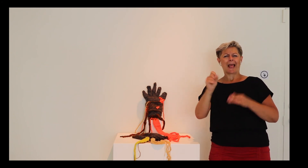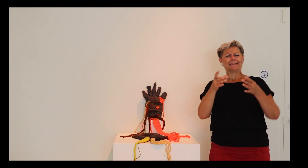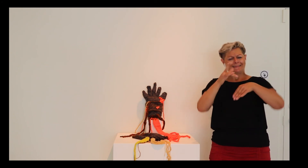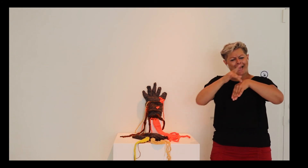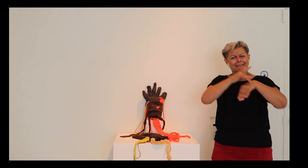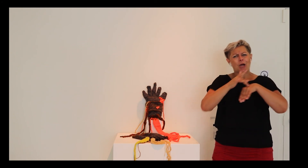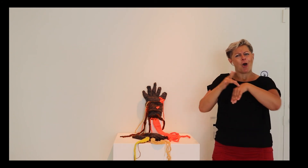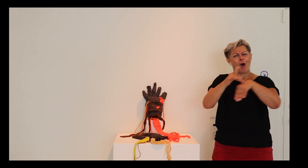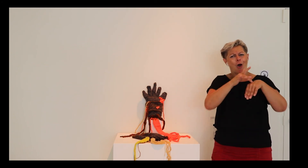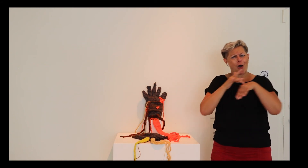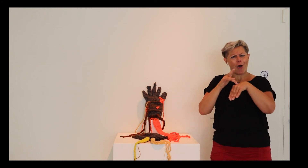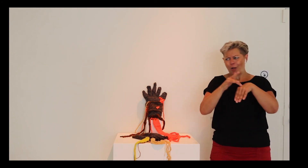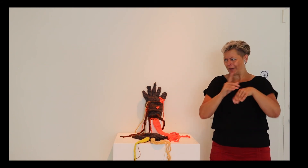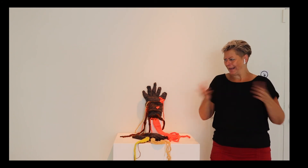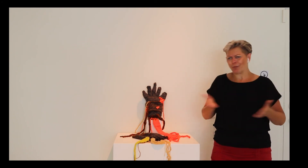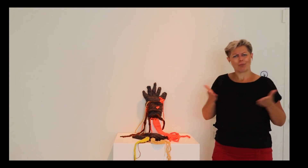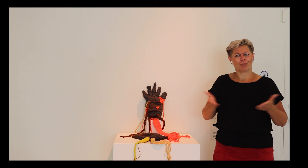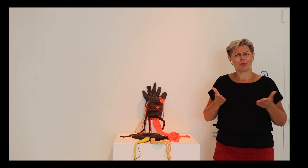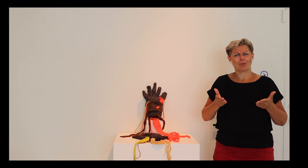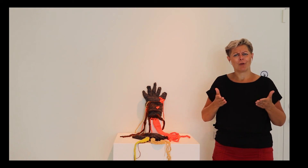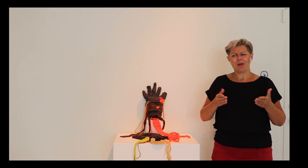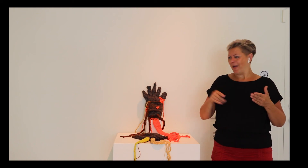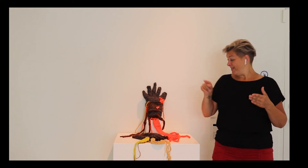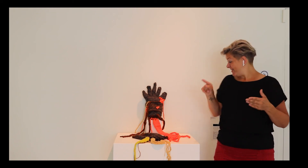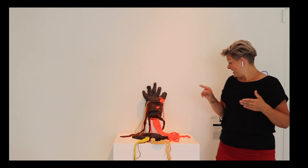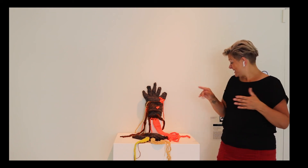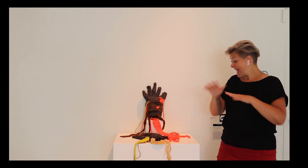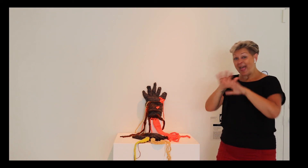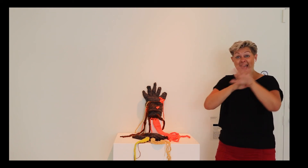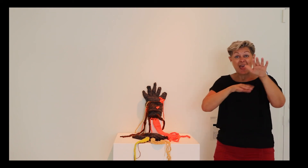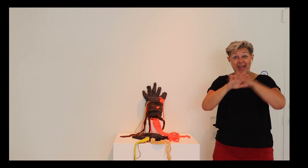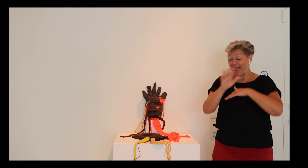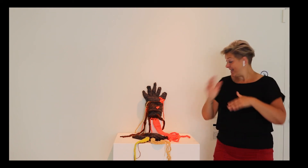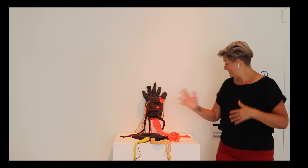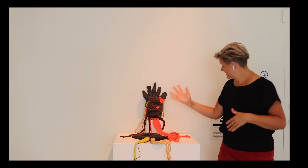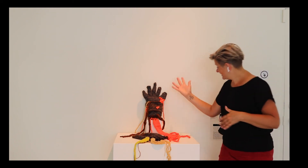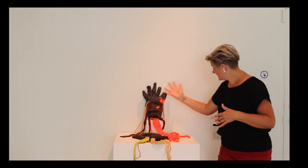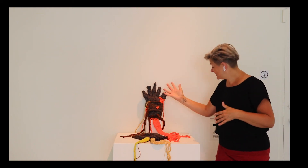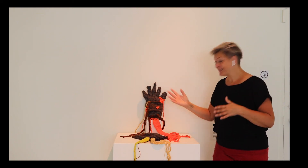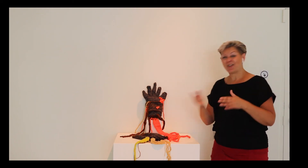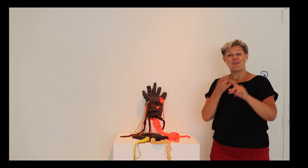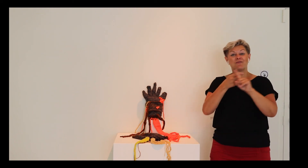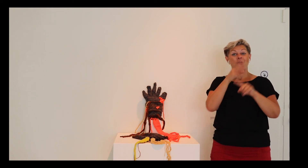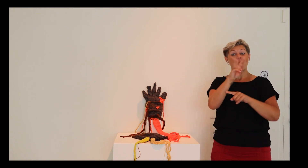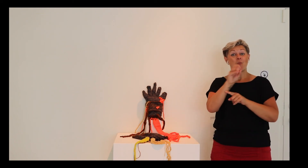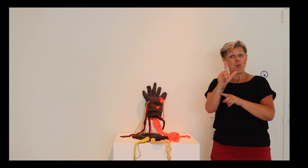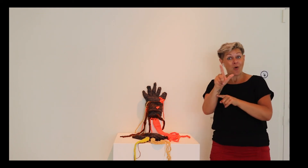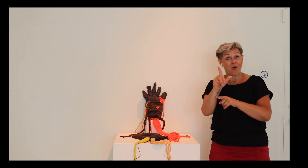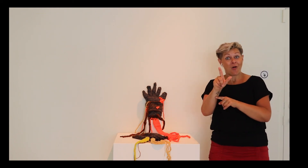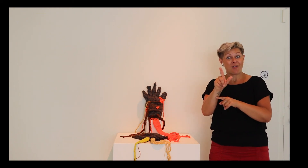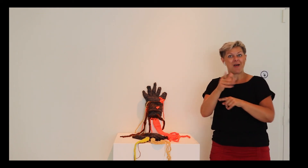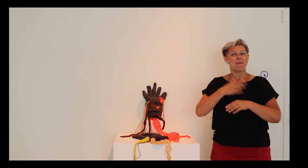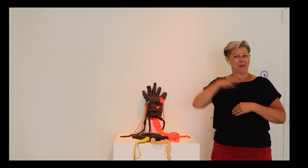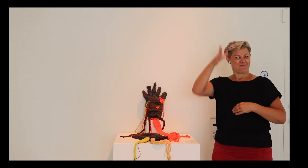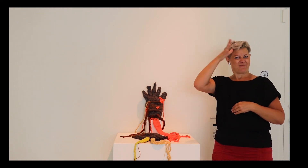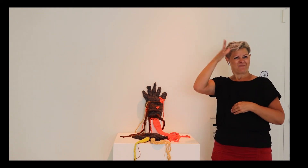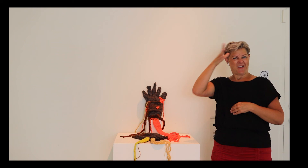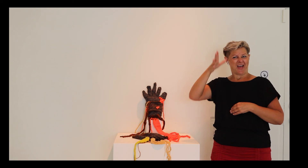exhibition. Larger than life, these hands are made using wool from what's left of my dad's